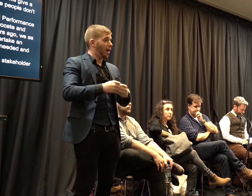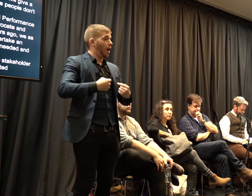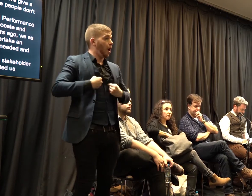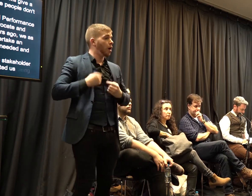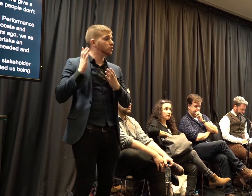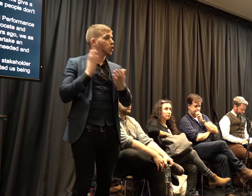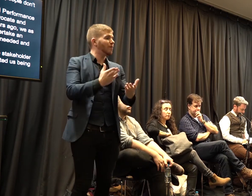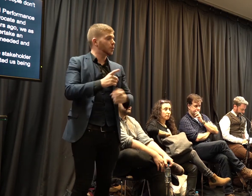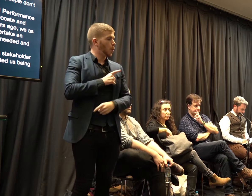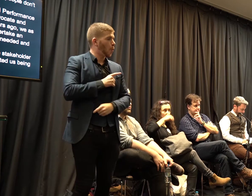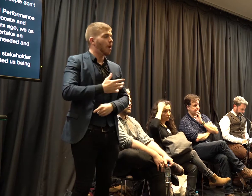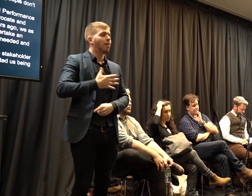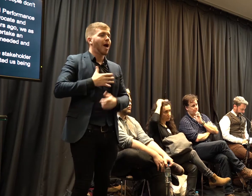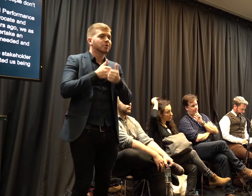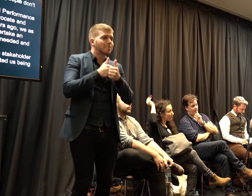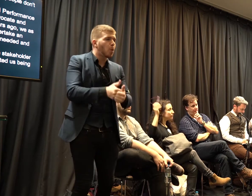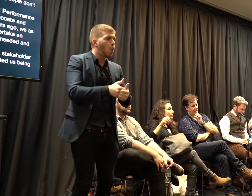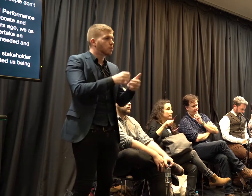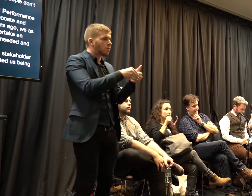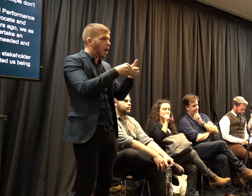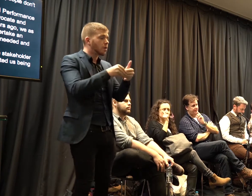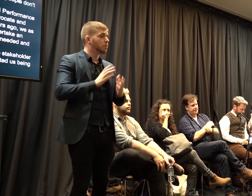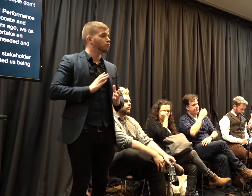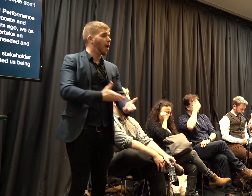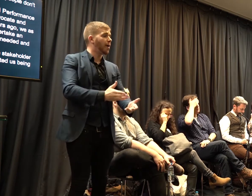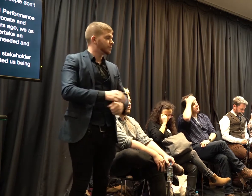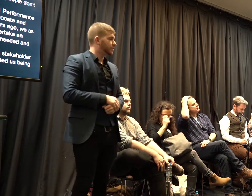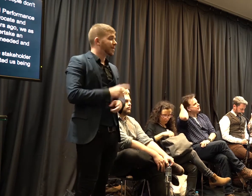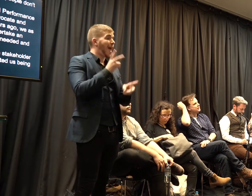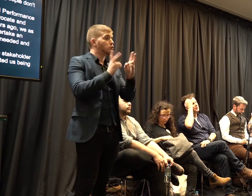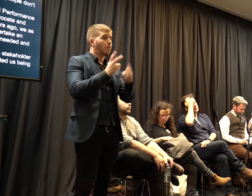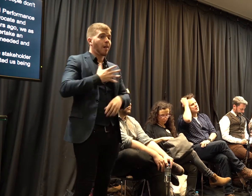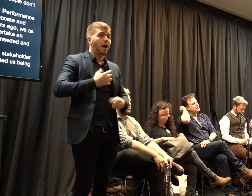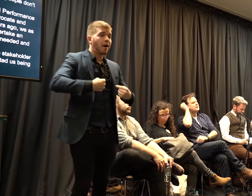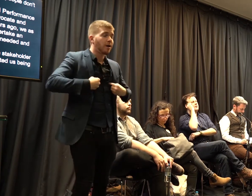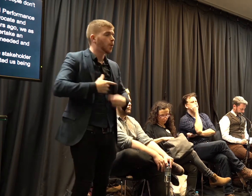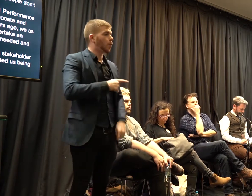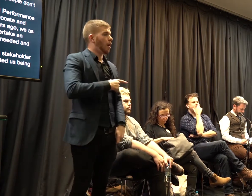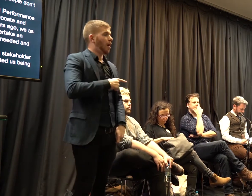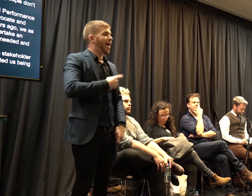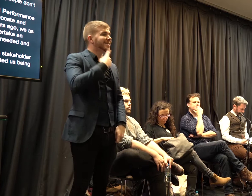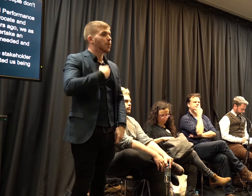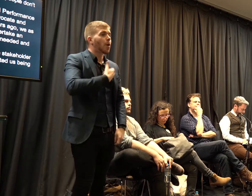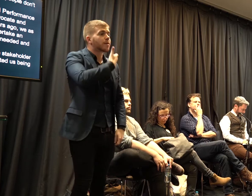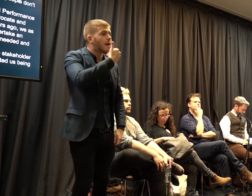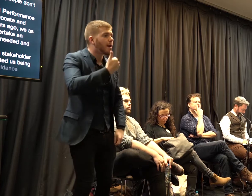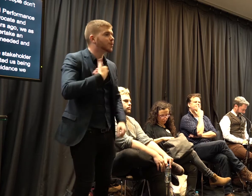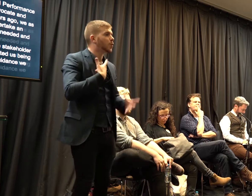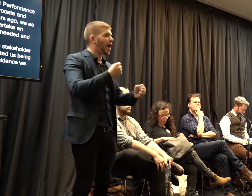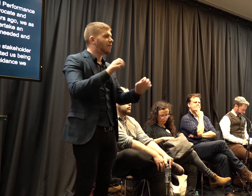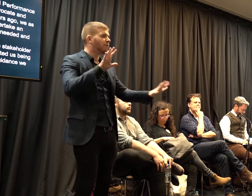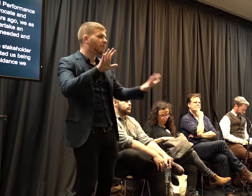because they liked the support and guidance that we were giving them. Interpreters liked us because they said it was quite nice to have a sort